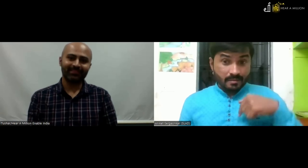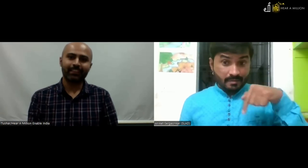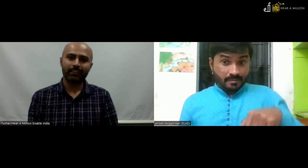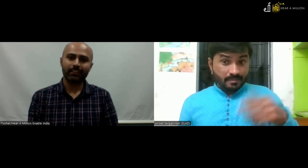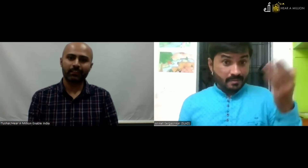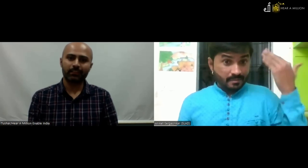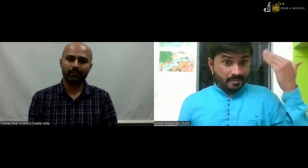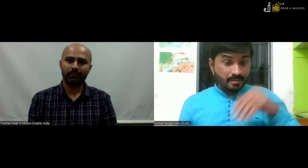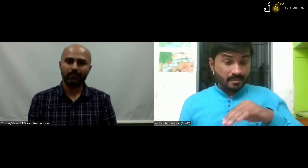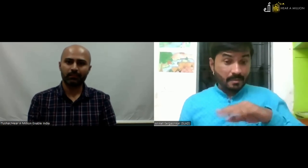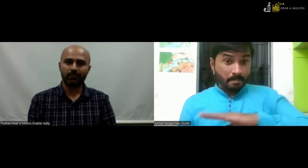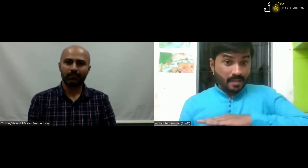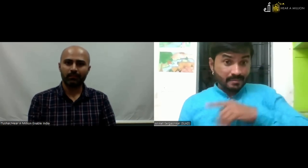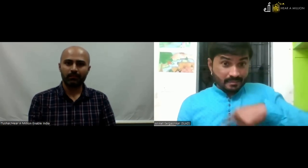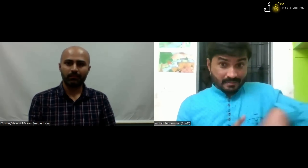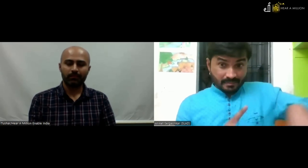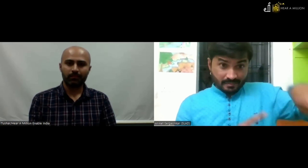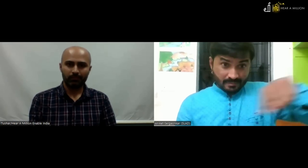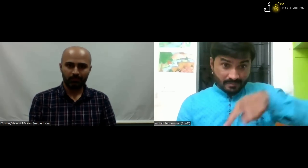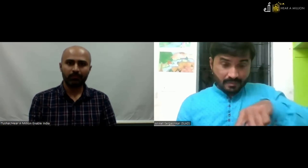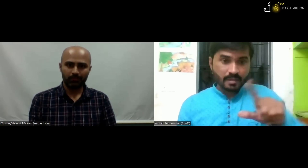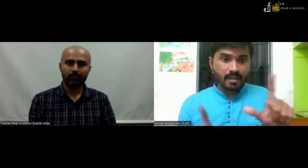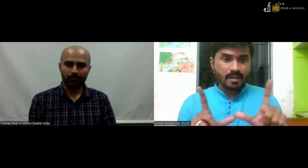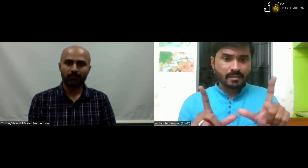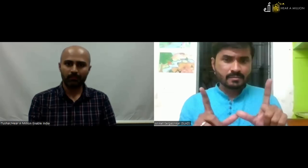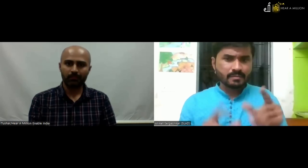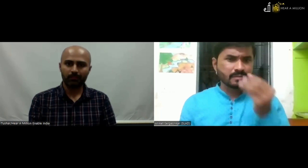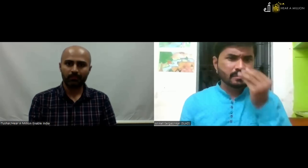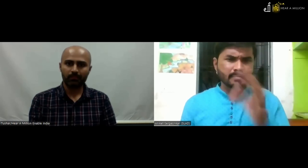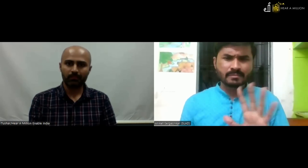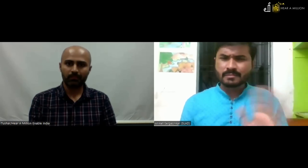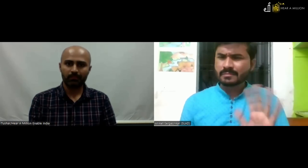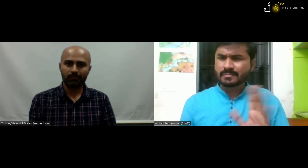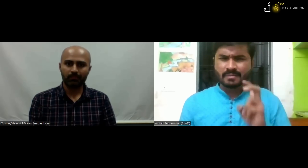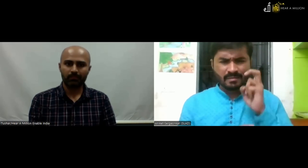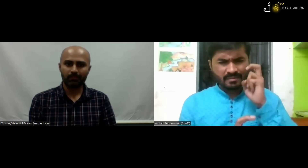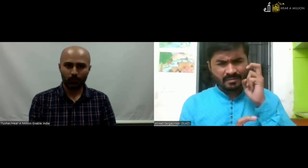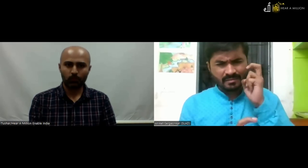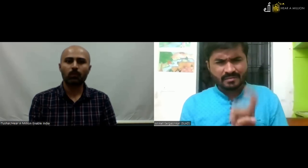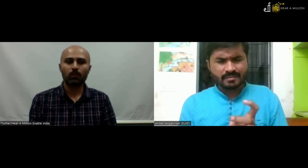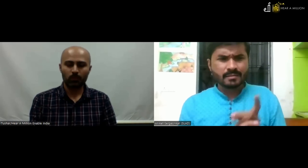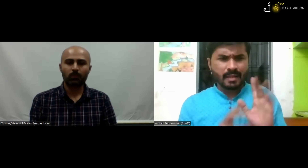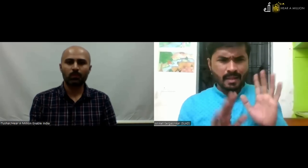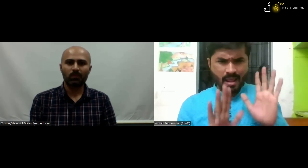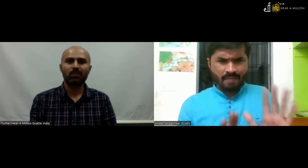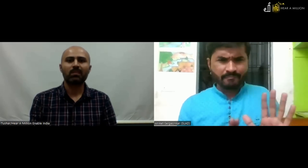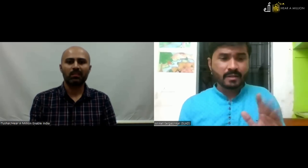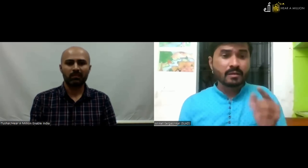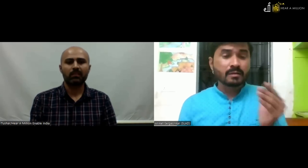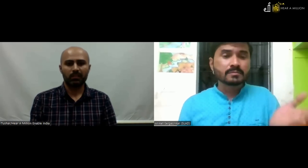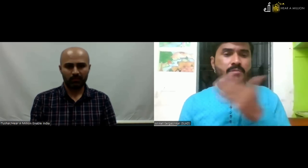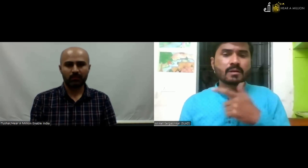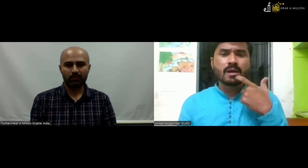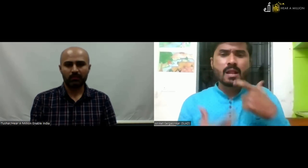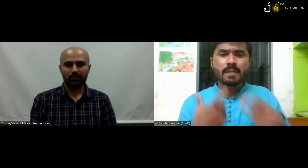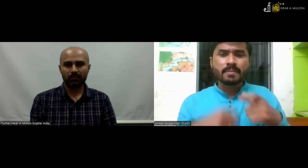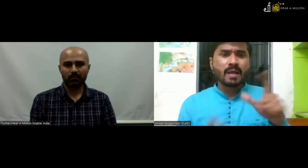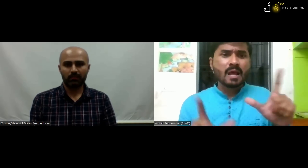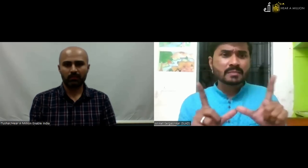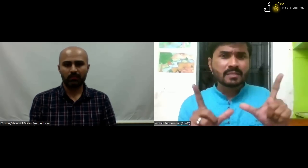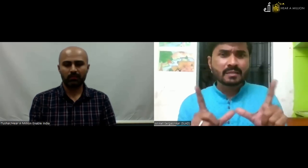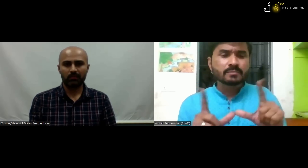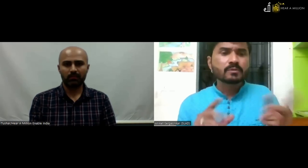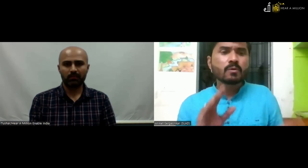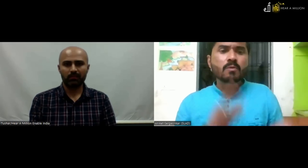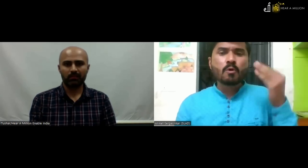experience. Aniket here. Thank you so much for having me here. I would like to share, like here in Maharashtra, fighting for